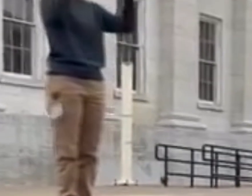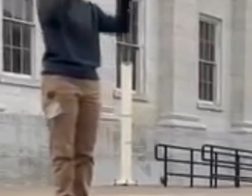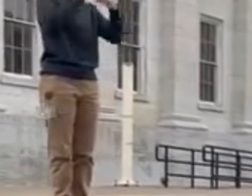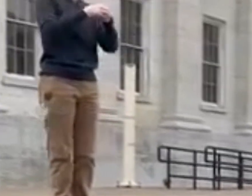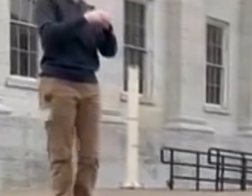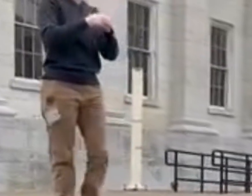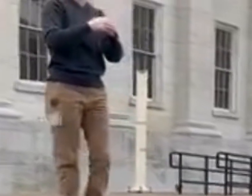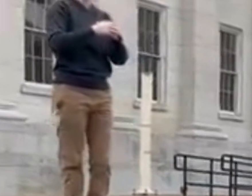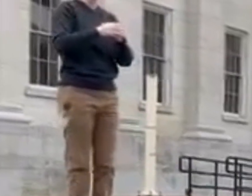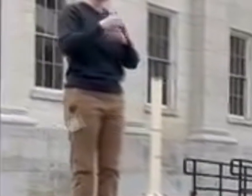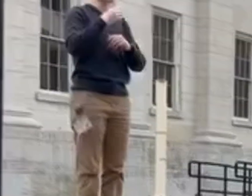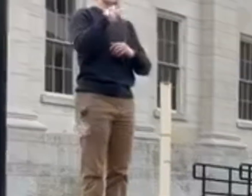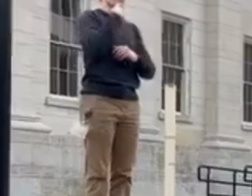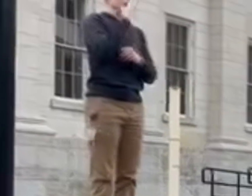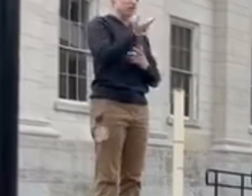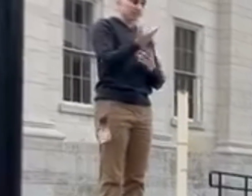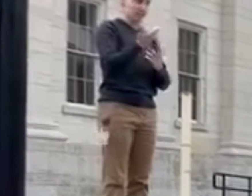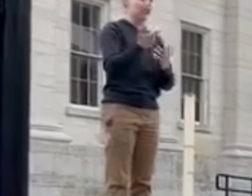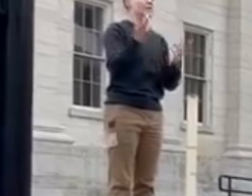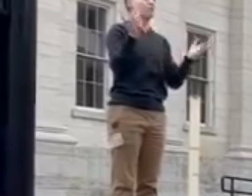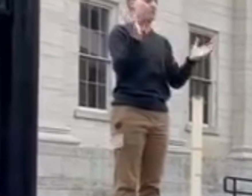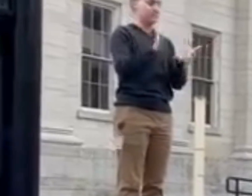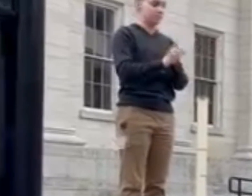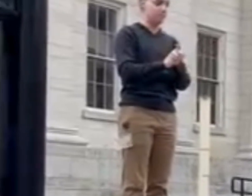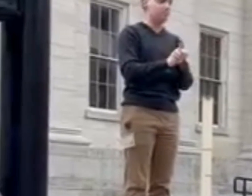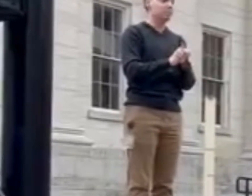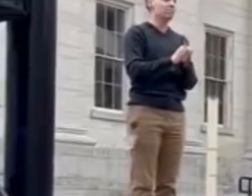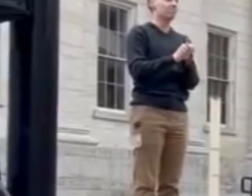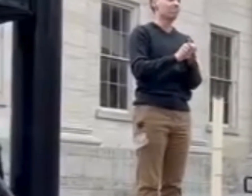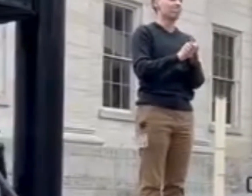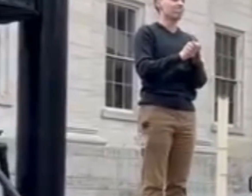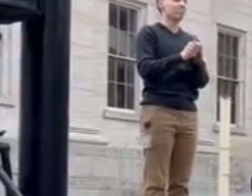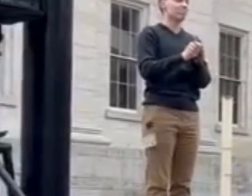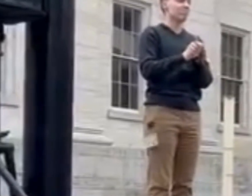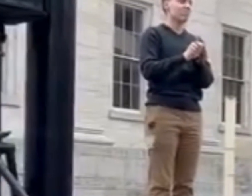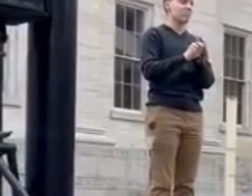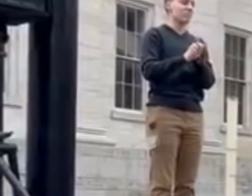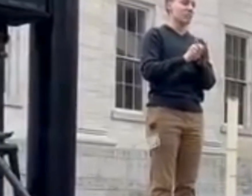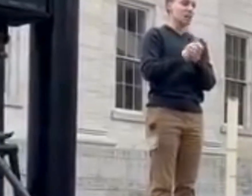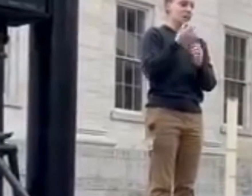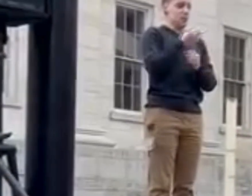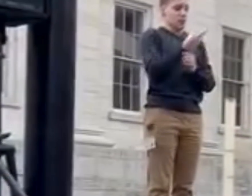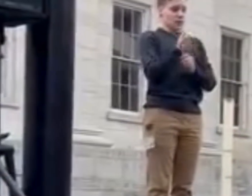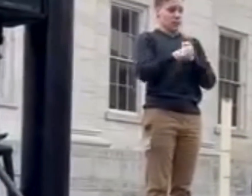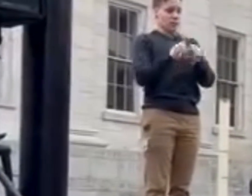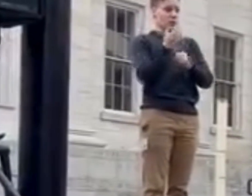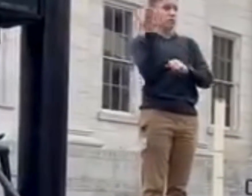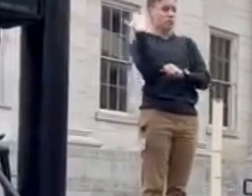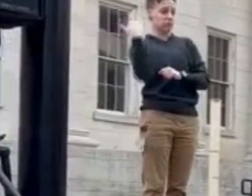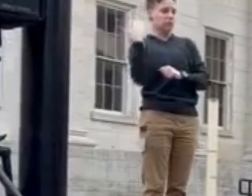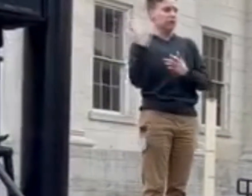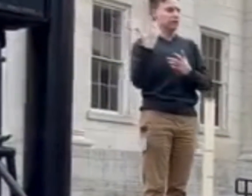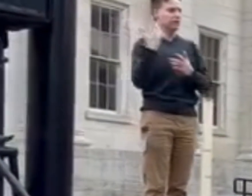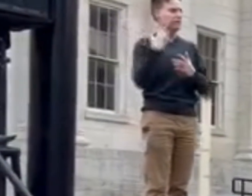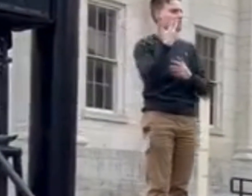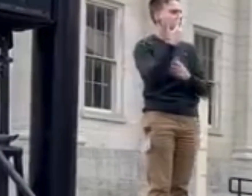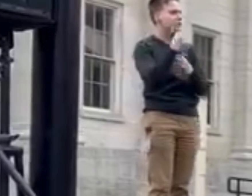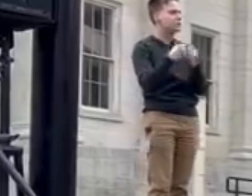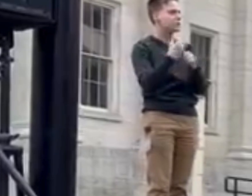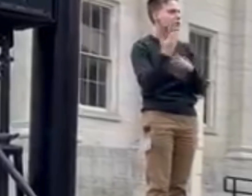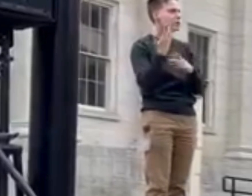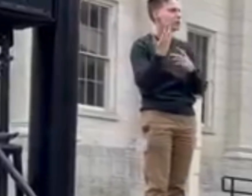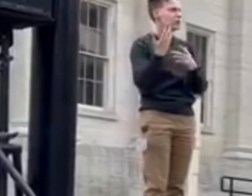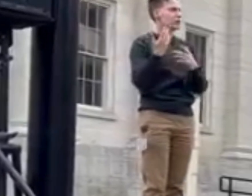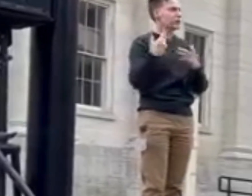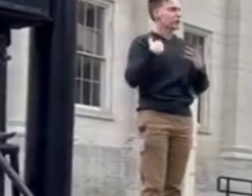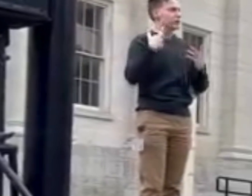So let me tell you how we got there. See, a few years ago, well, a couple years, maybe it's 3, I don't know, politics,